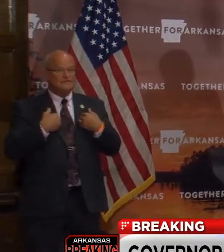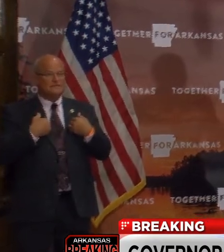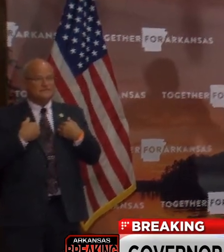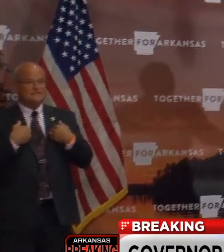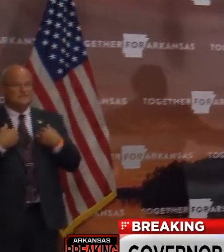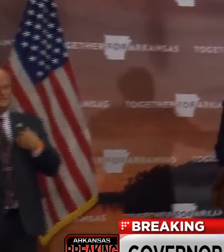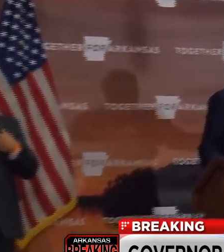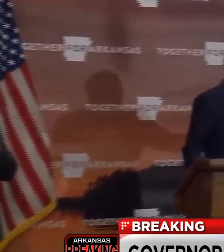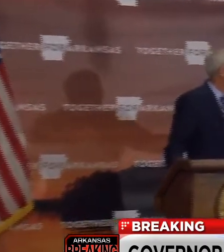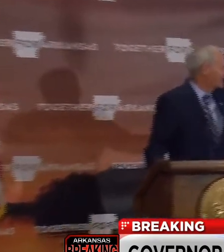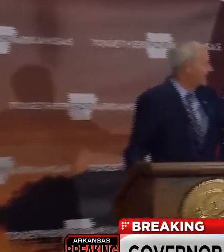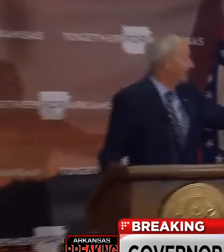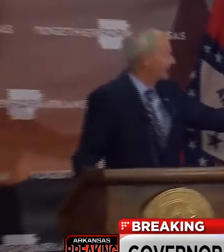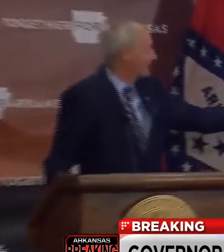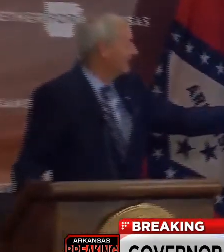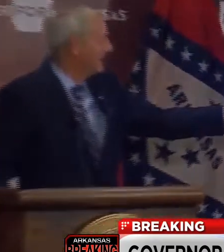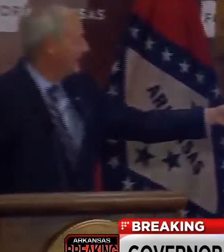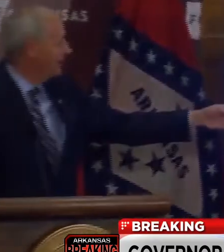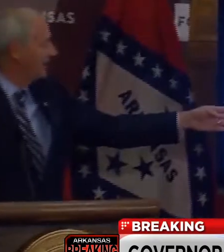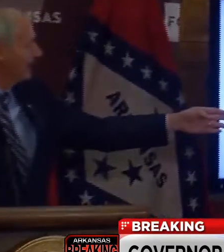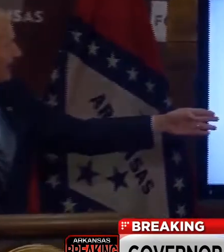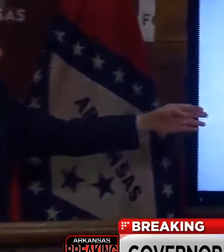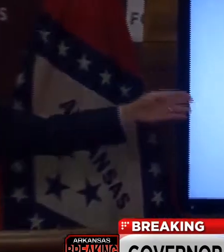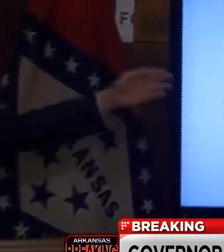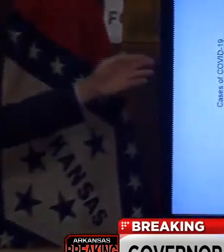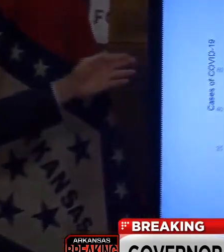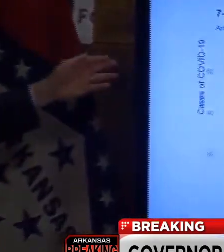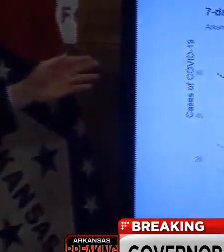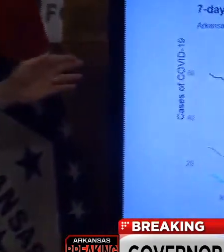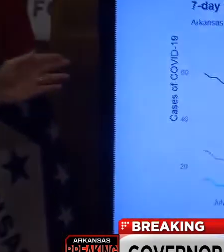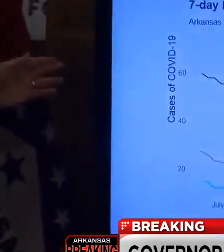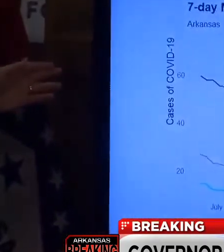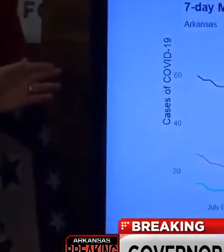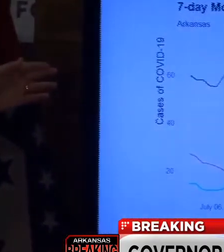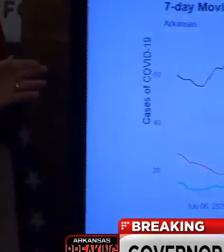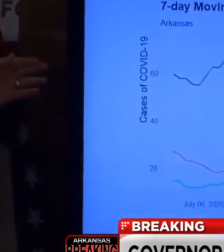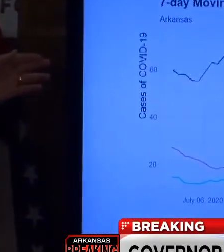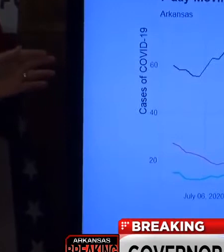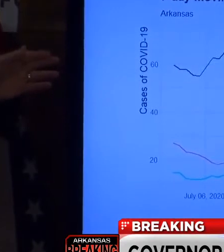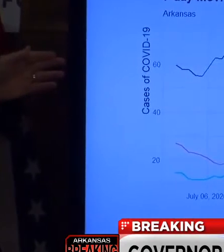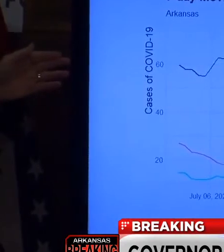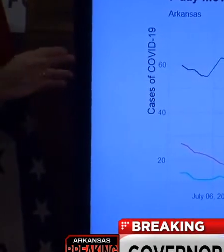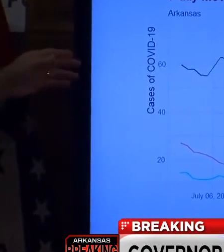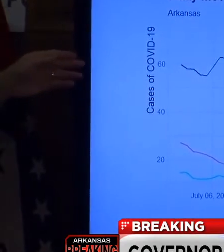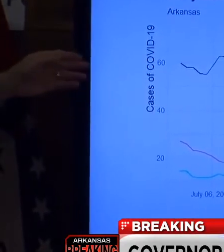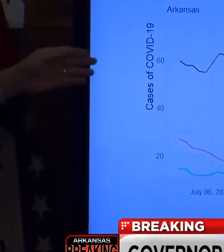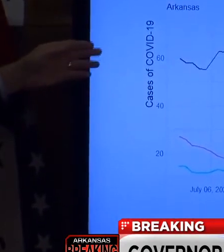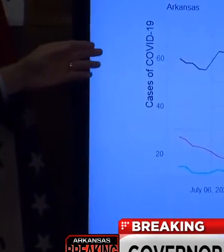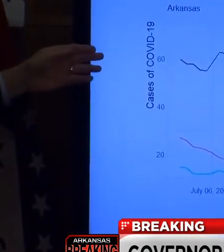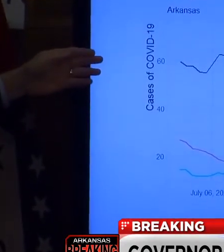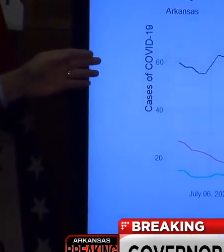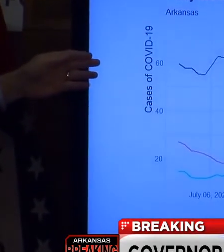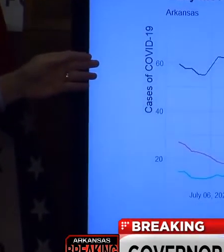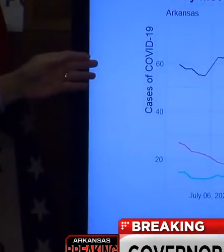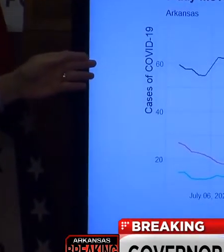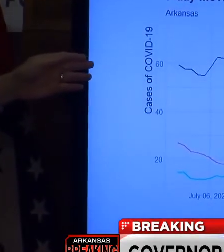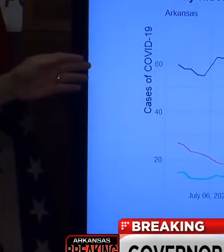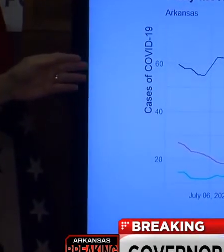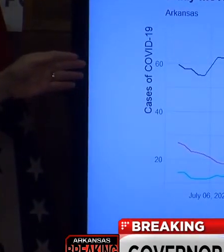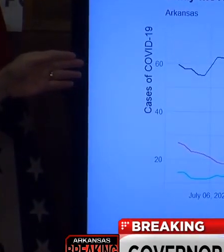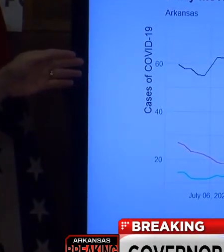if you look at it, July 6th, the top line are the age category of 10 through